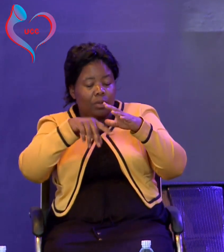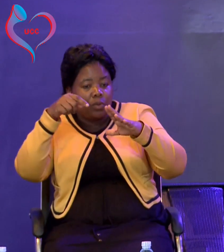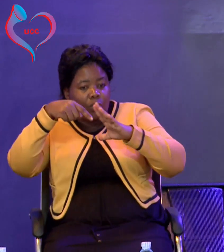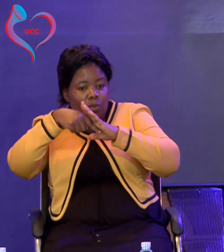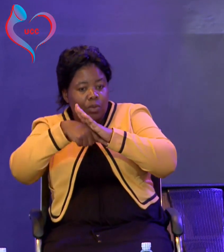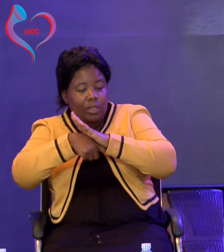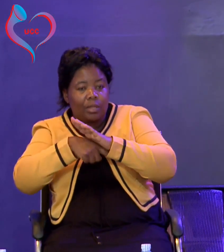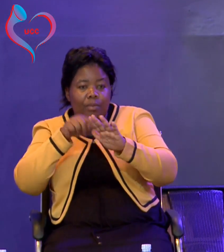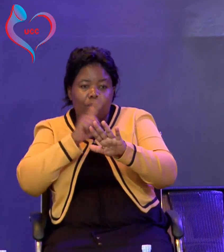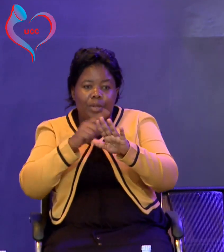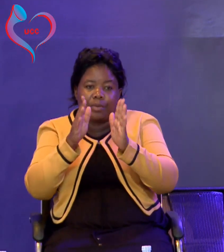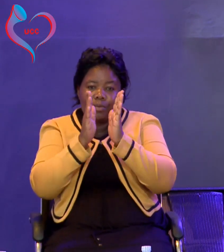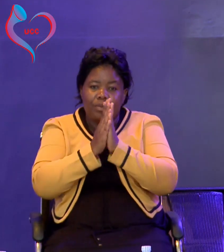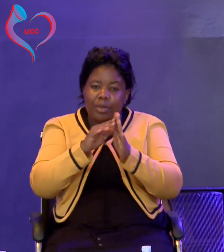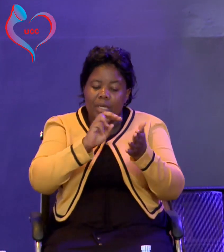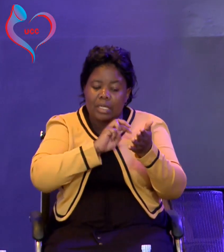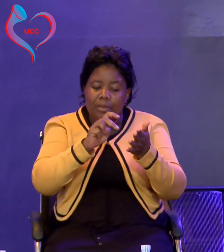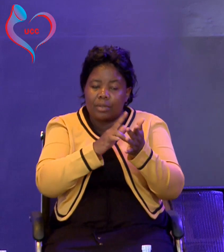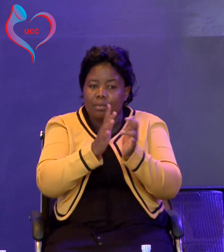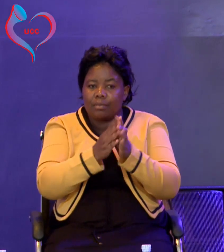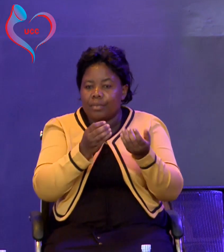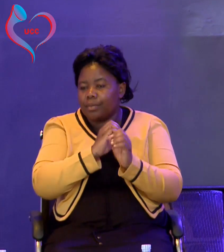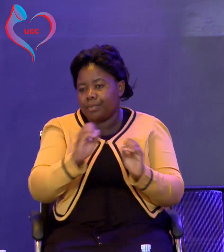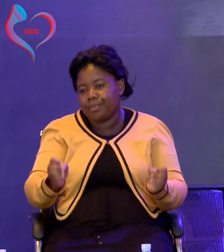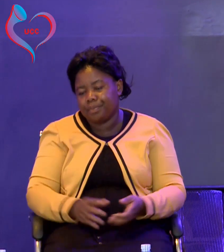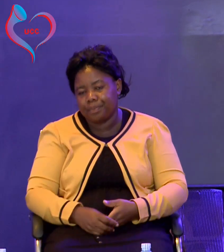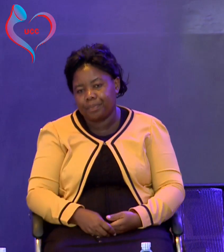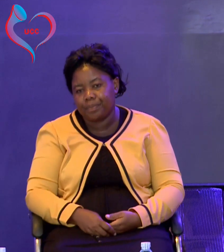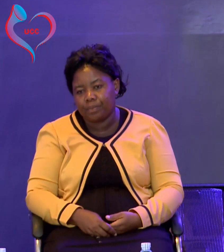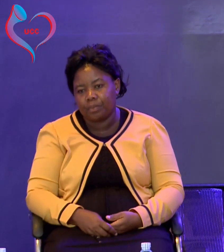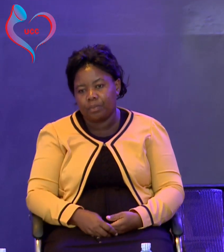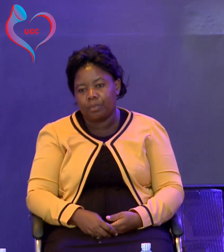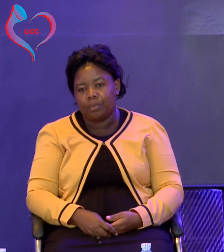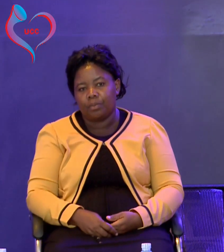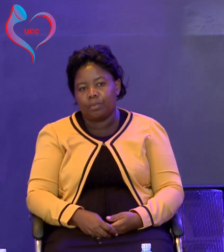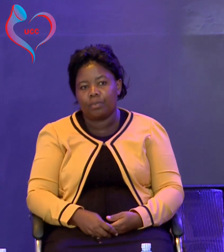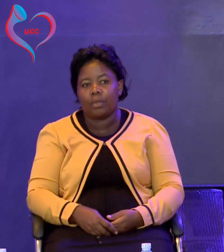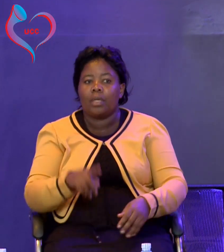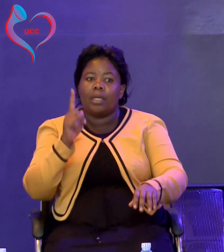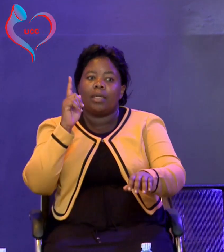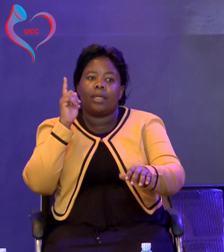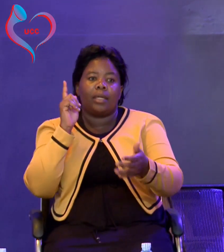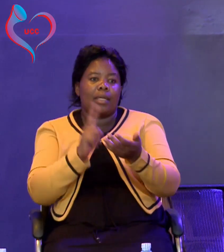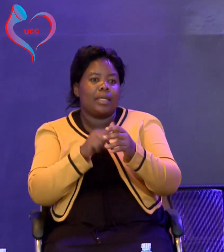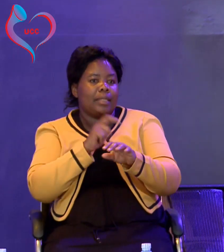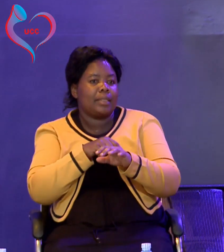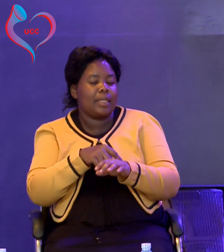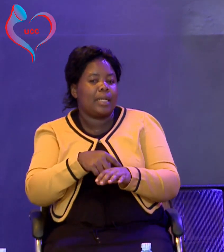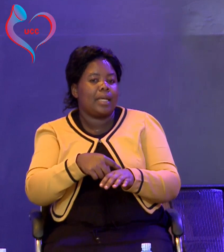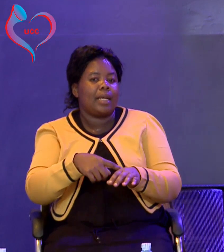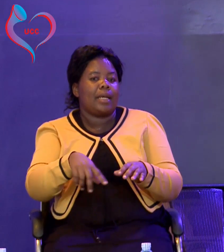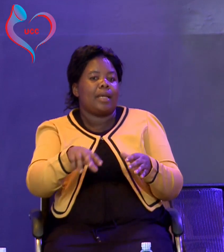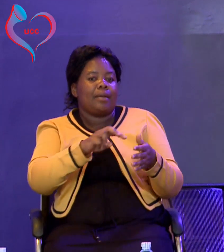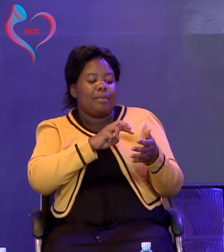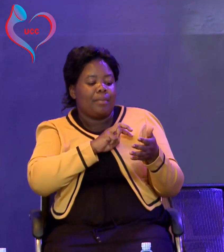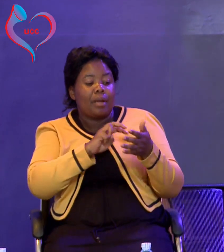God. Ate nawe okimanyi tosobola agenda buziba mu mukama nga togenze buziba mu kigambo kye. Spend time to read the word as long as you listen to the messages, but read the